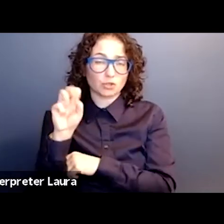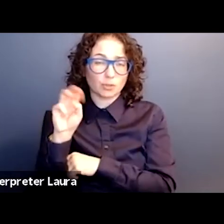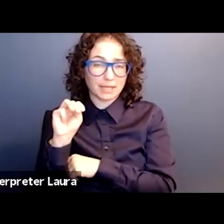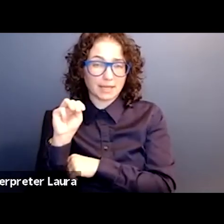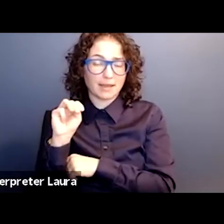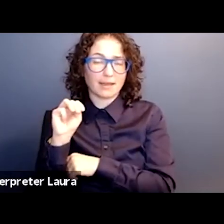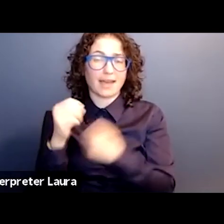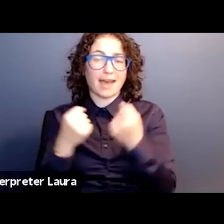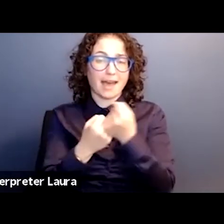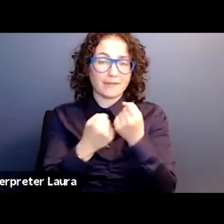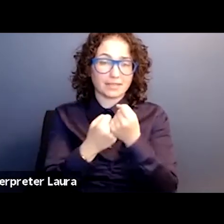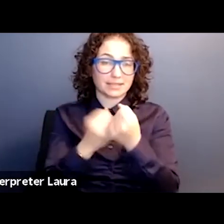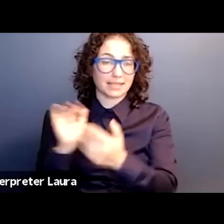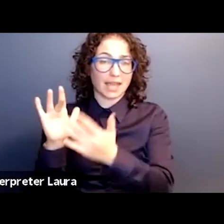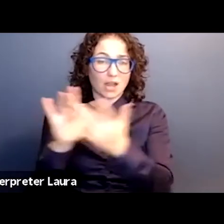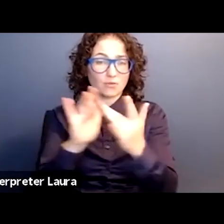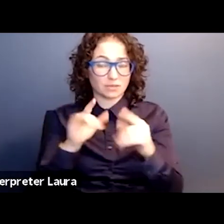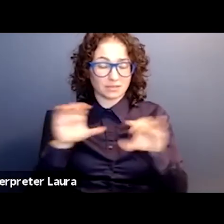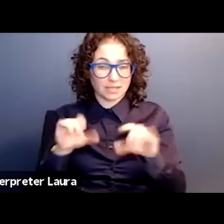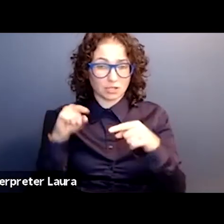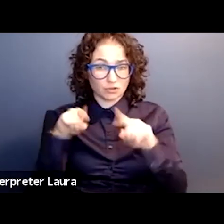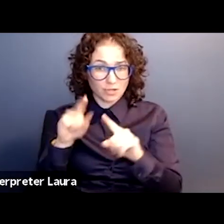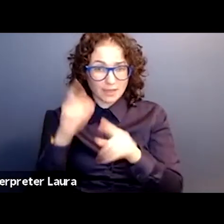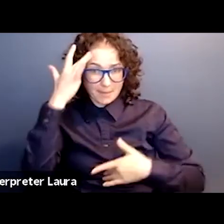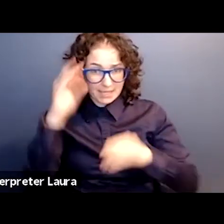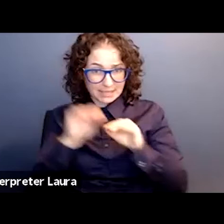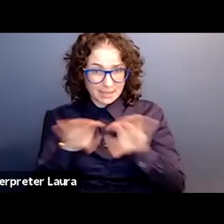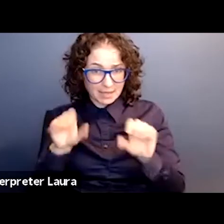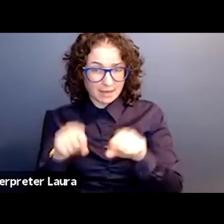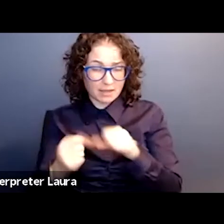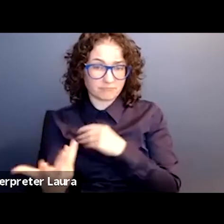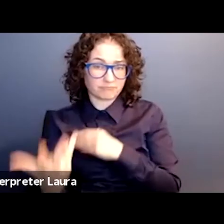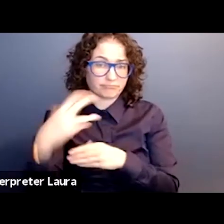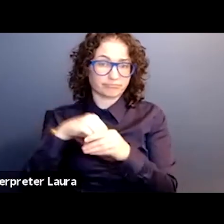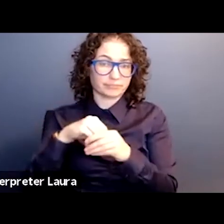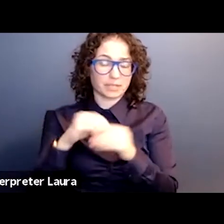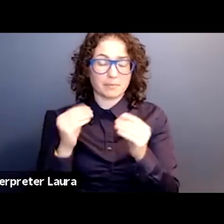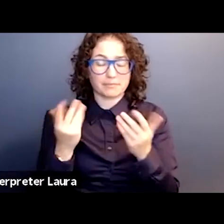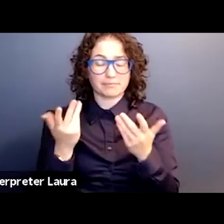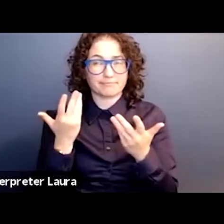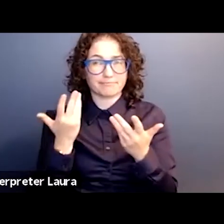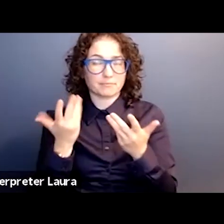and outreach that had been done during the pandemic to include more